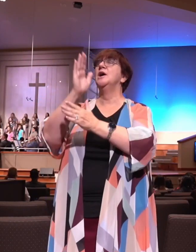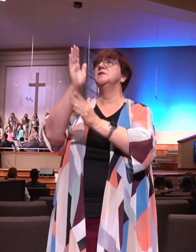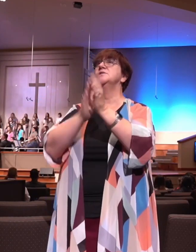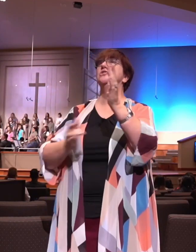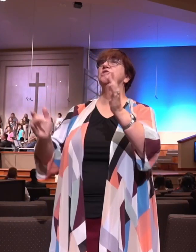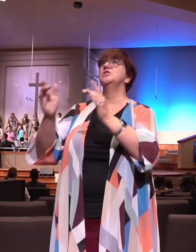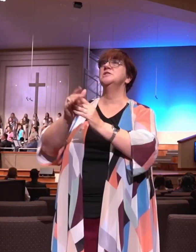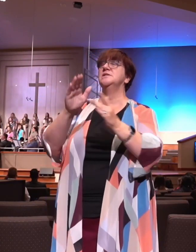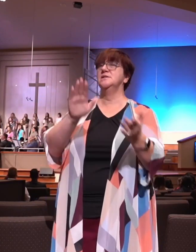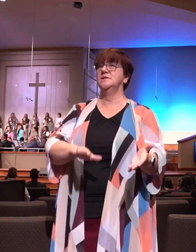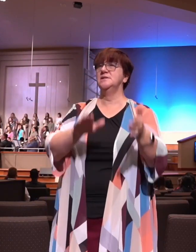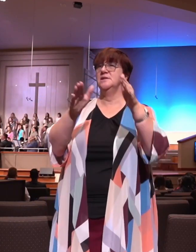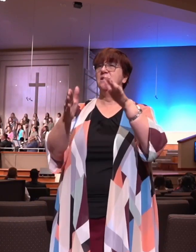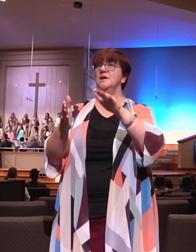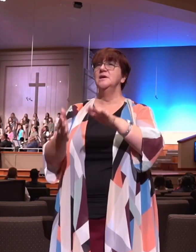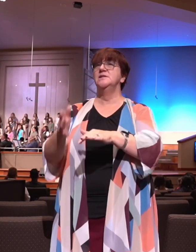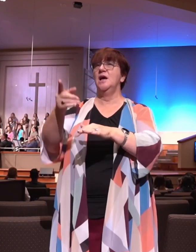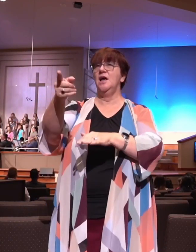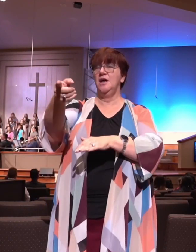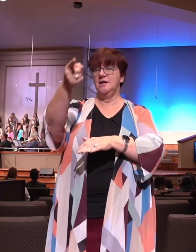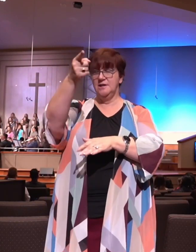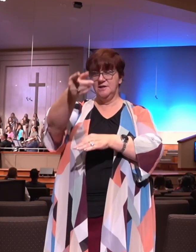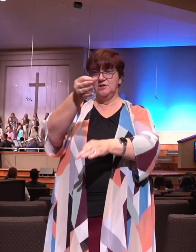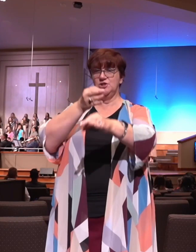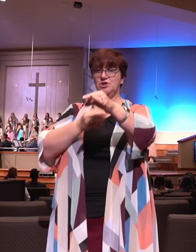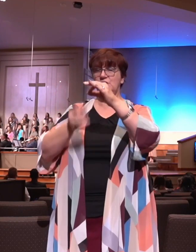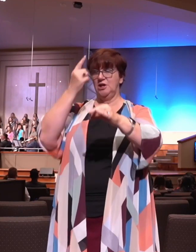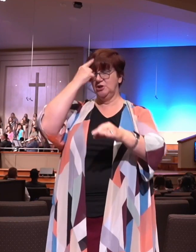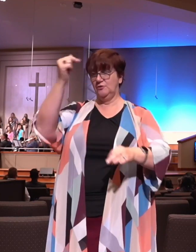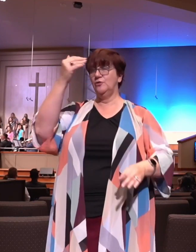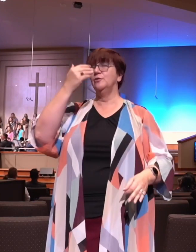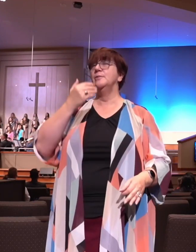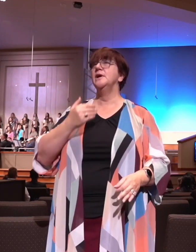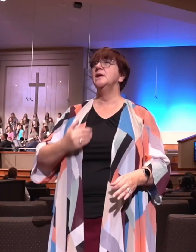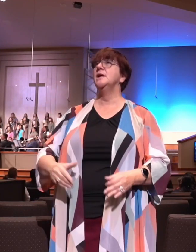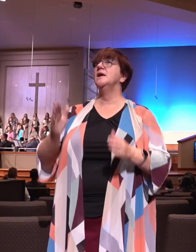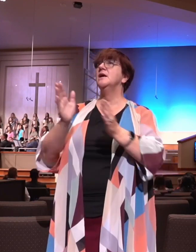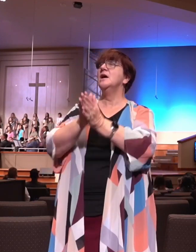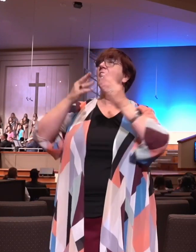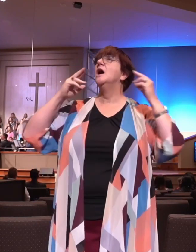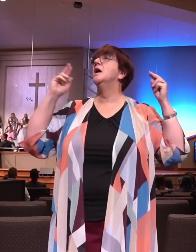Praise the one who set me free. Hallelujah!